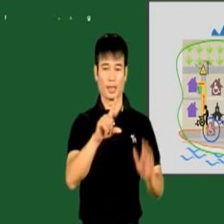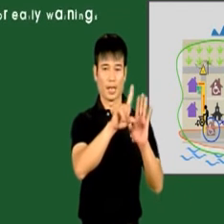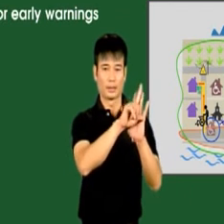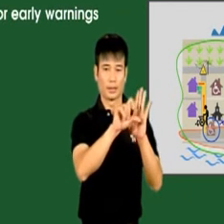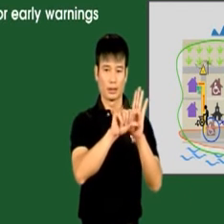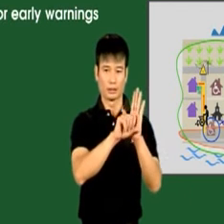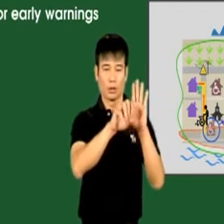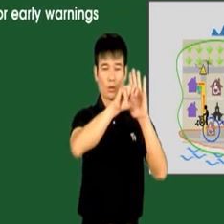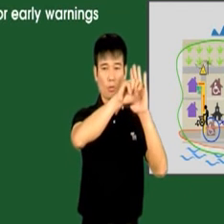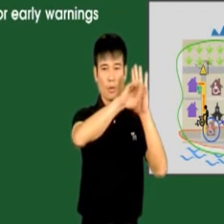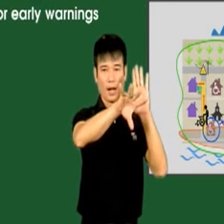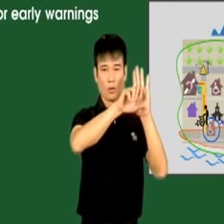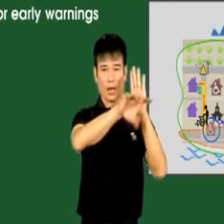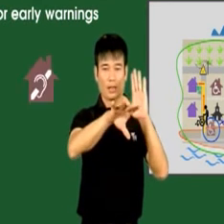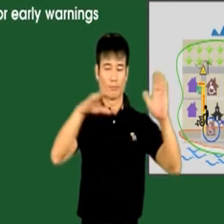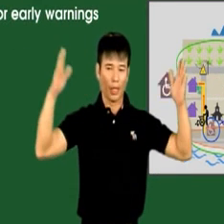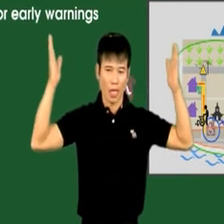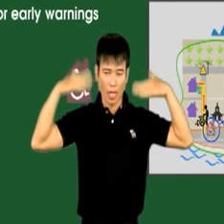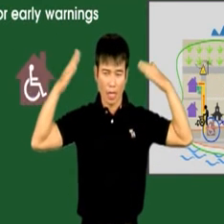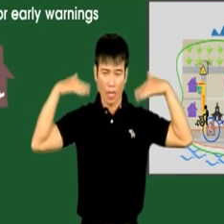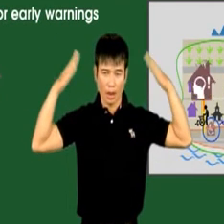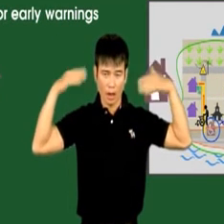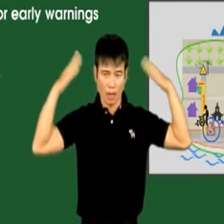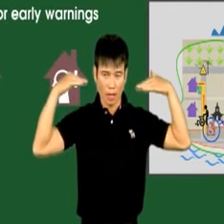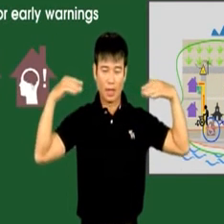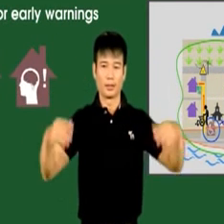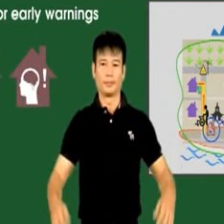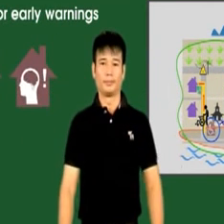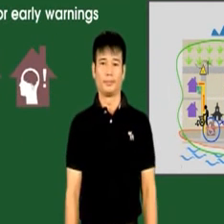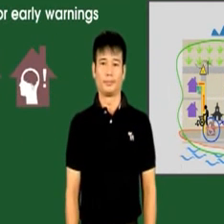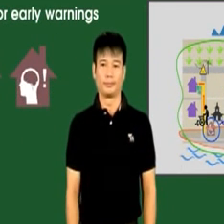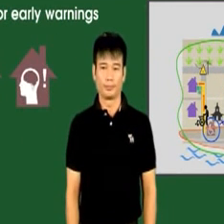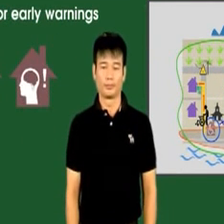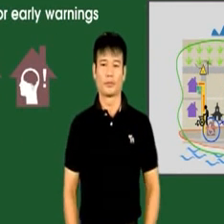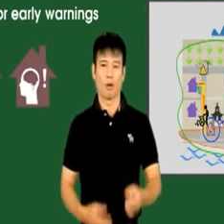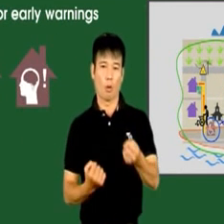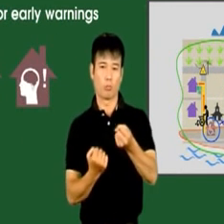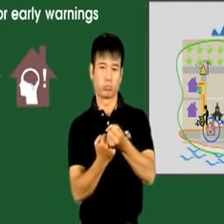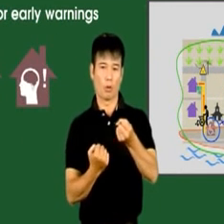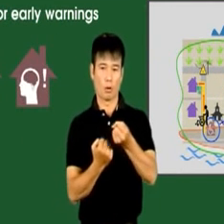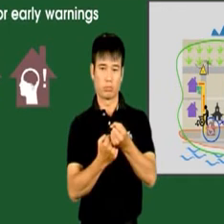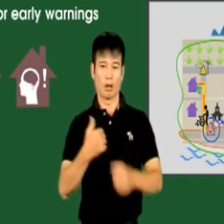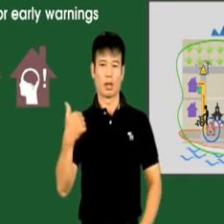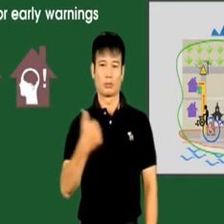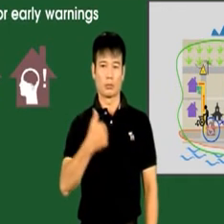Next, we will develop a priority list for evacuation of those who cannot evacuate by themselves.